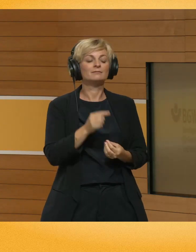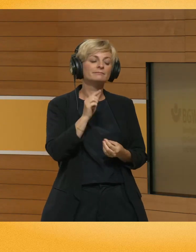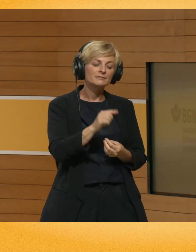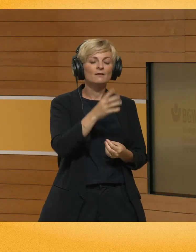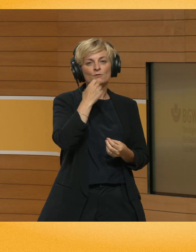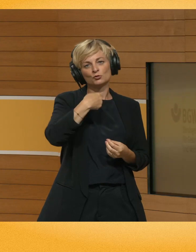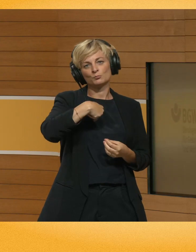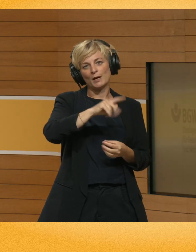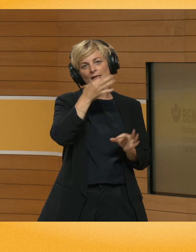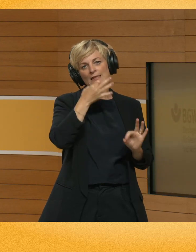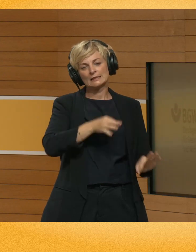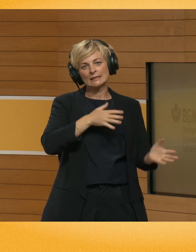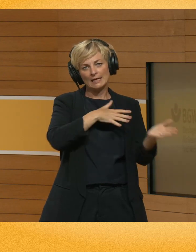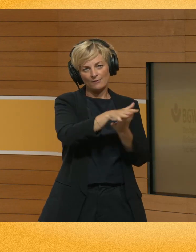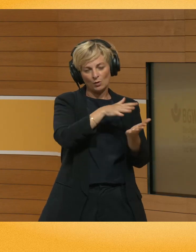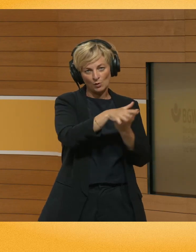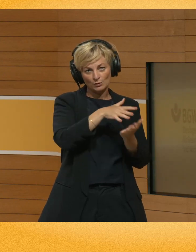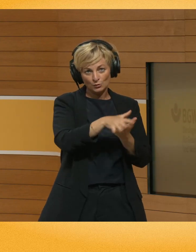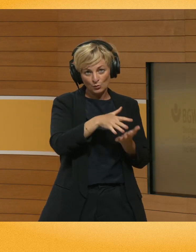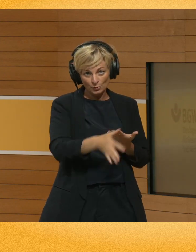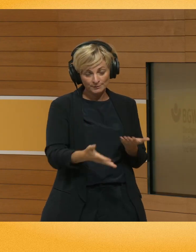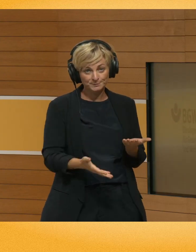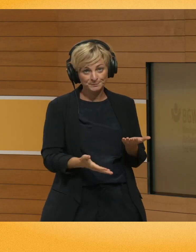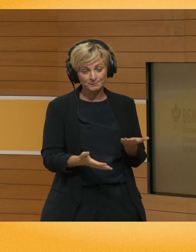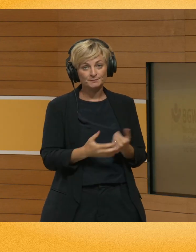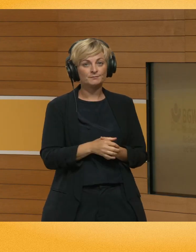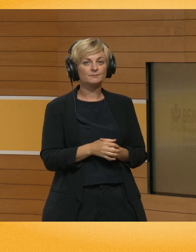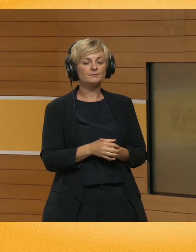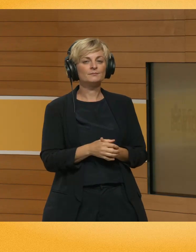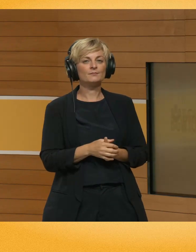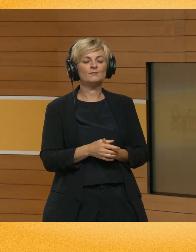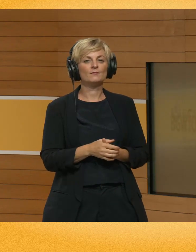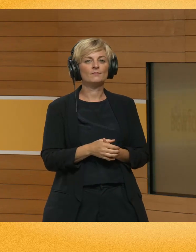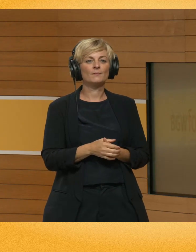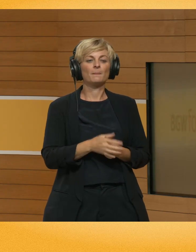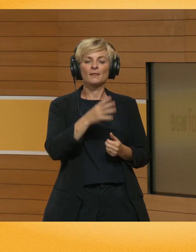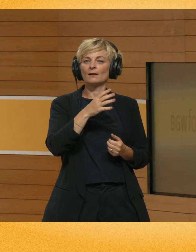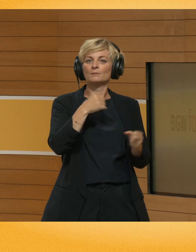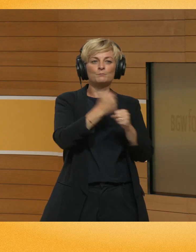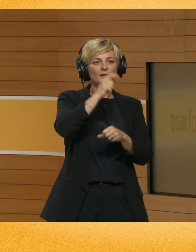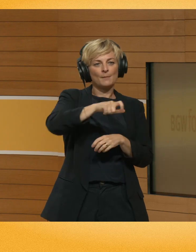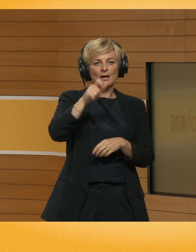doing feedback, or asking employees for feedback, but what we want to do is to